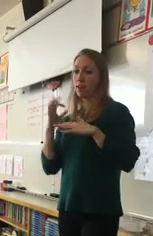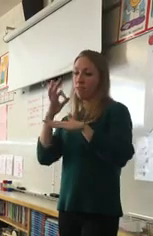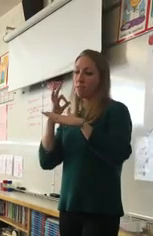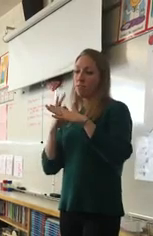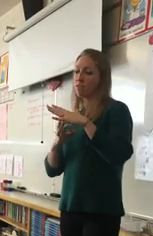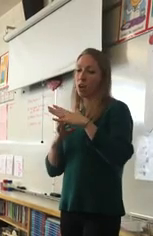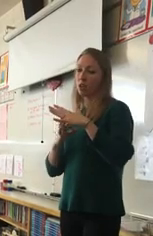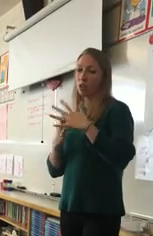sheet.